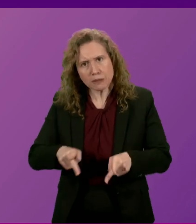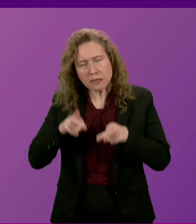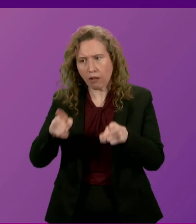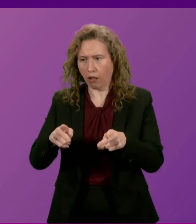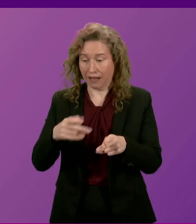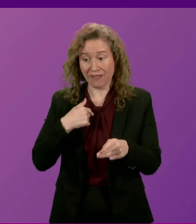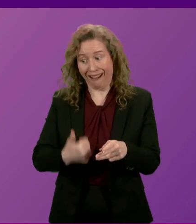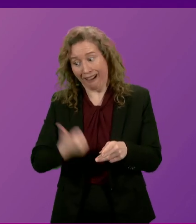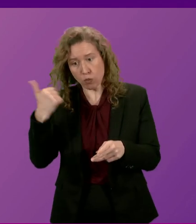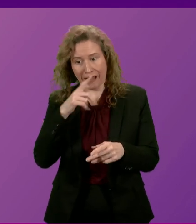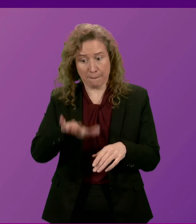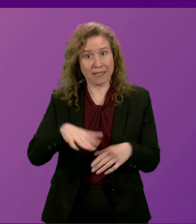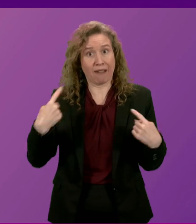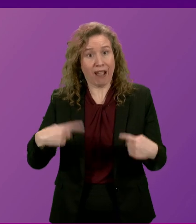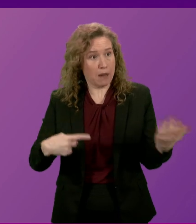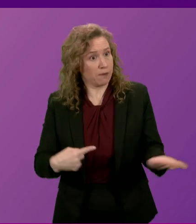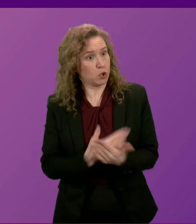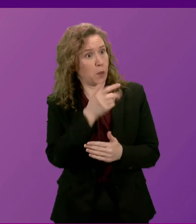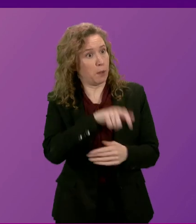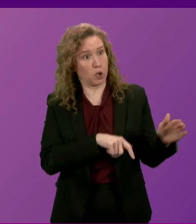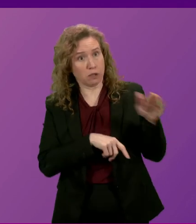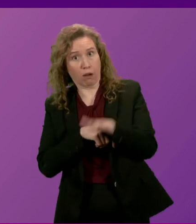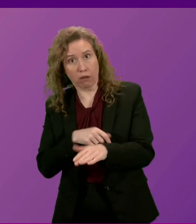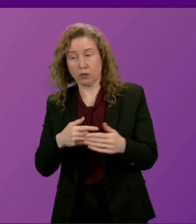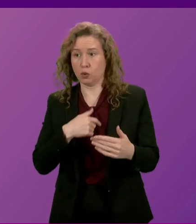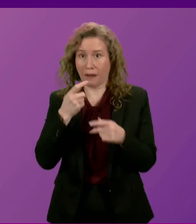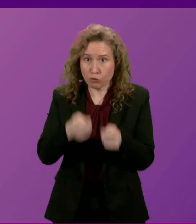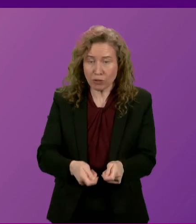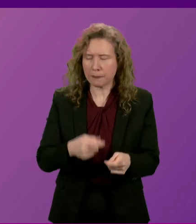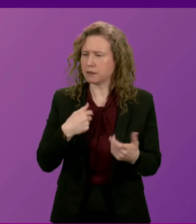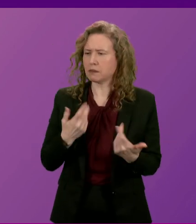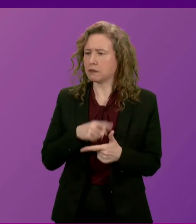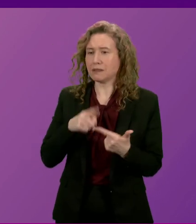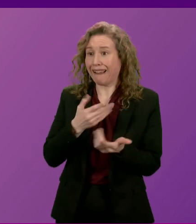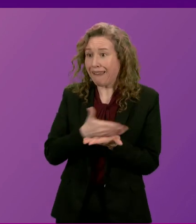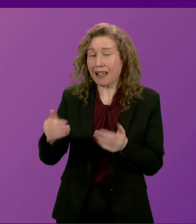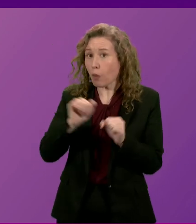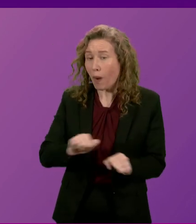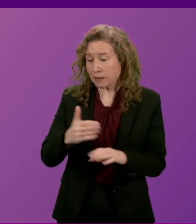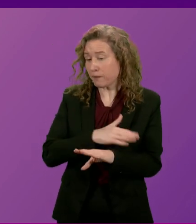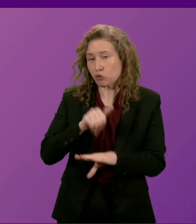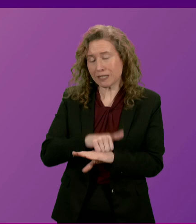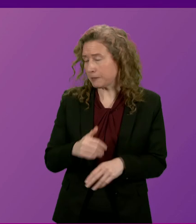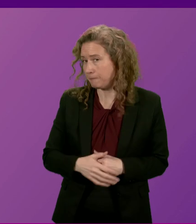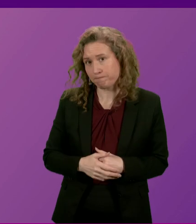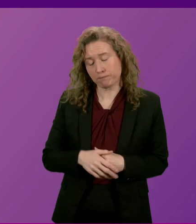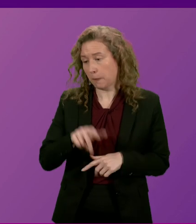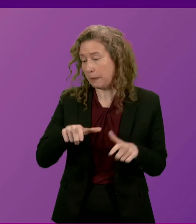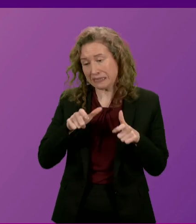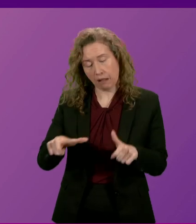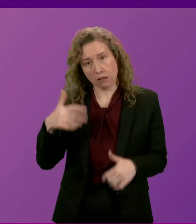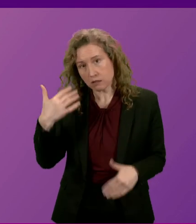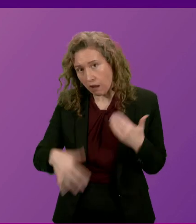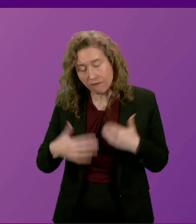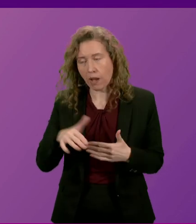up much-needed beds and resources. No commitment to clearing long waits of over 2 years by Christmas, meaning patients suffering and adding